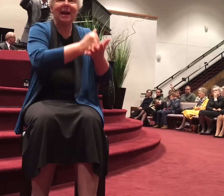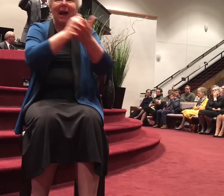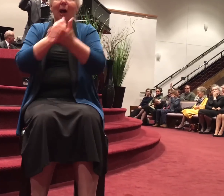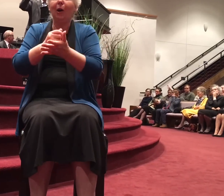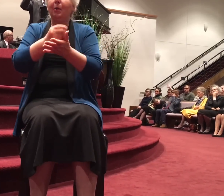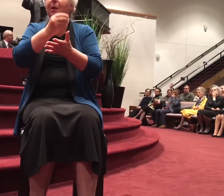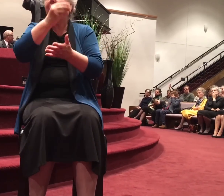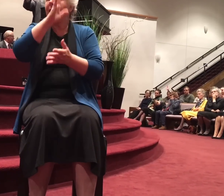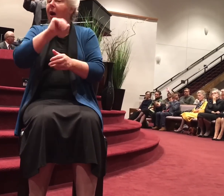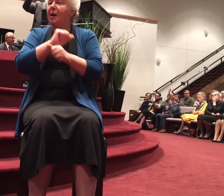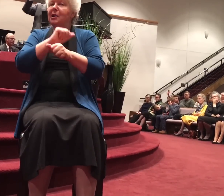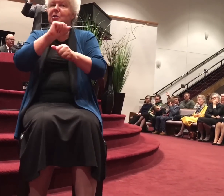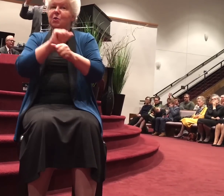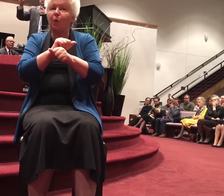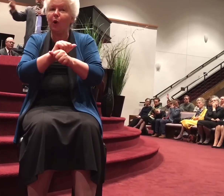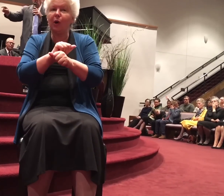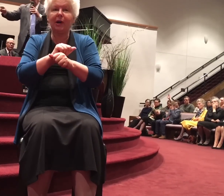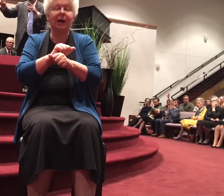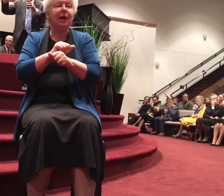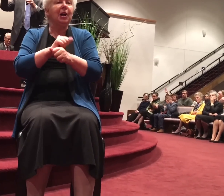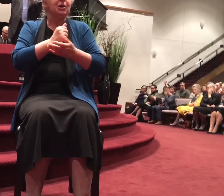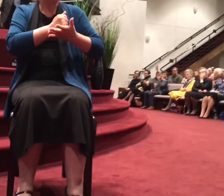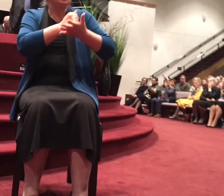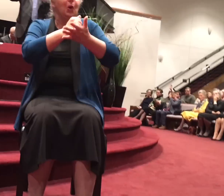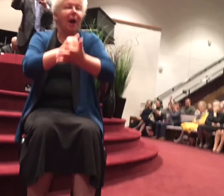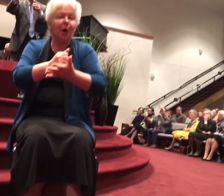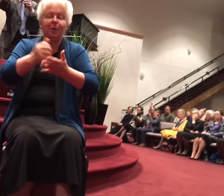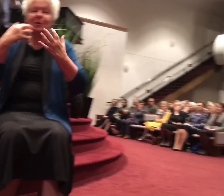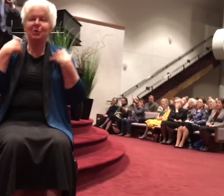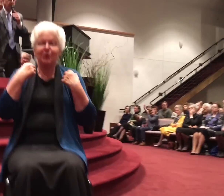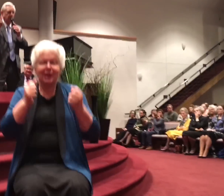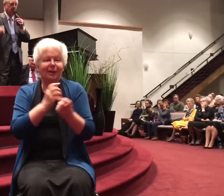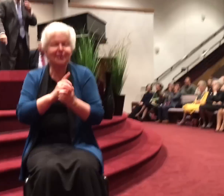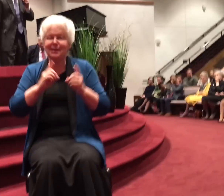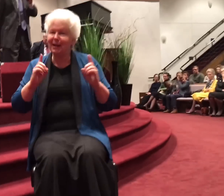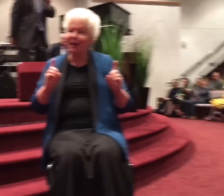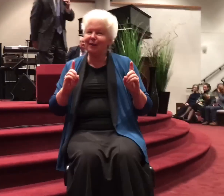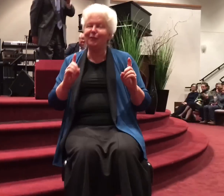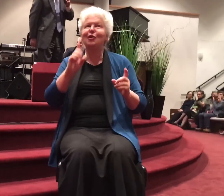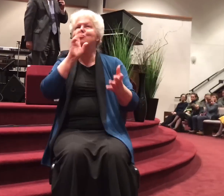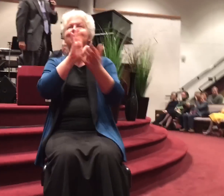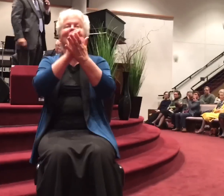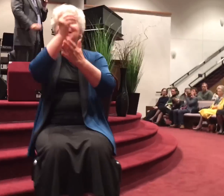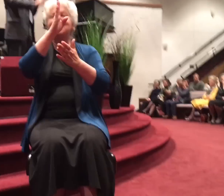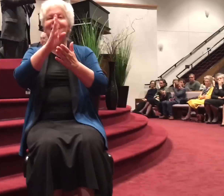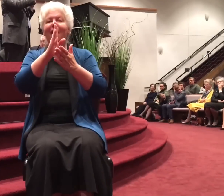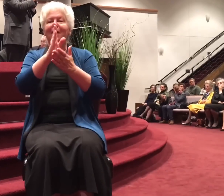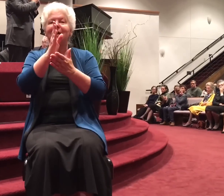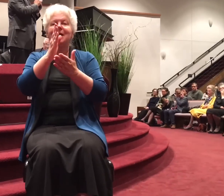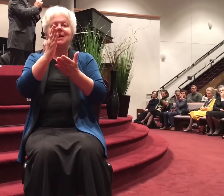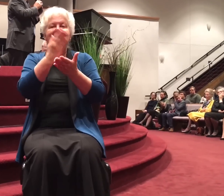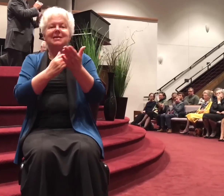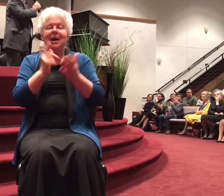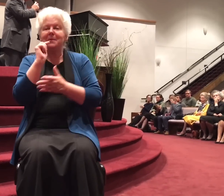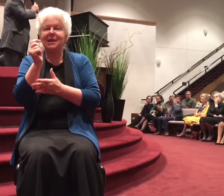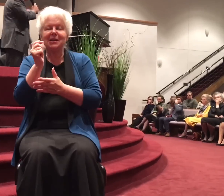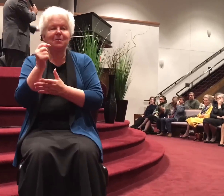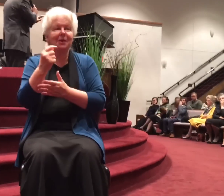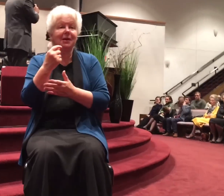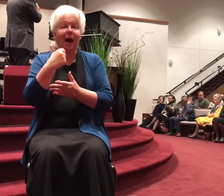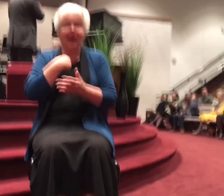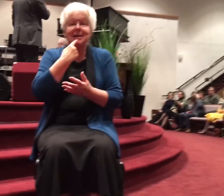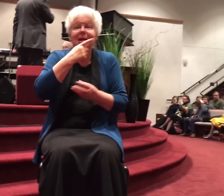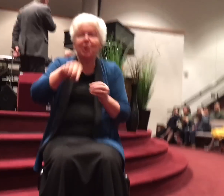is working behind the scenes to restore, to heal, to deliver. Praise God. Some testimonies we can tell